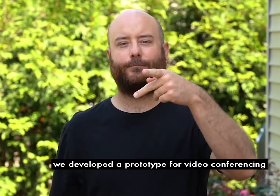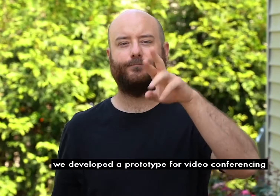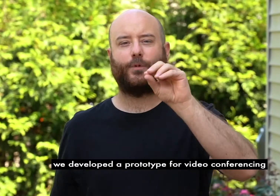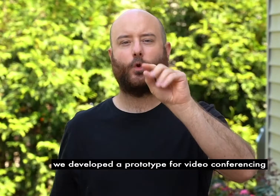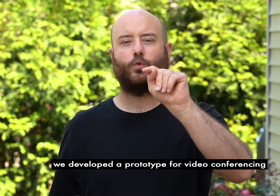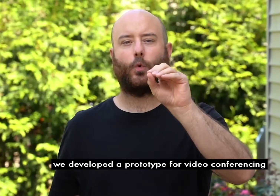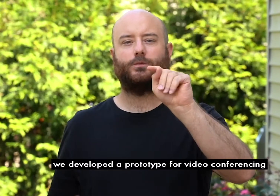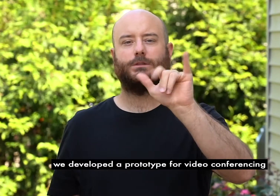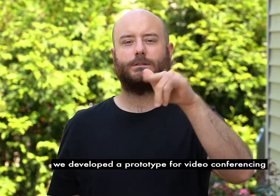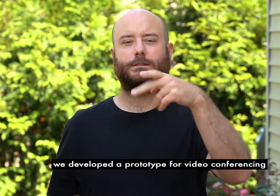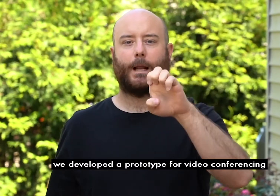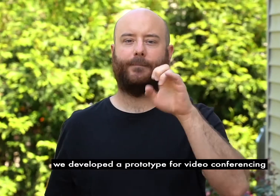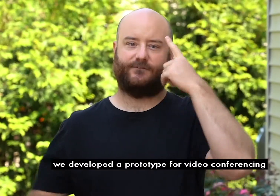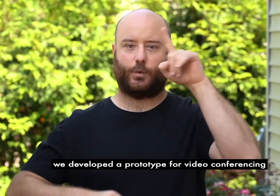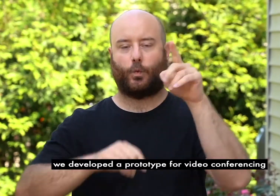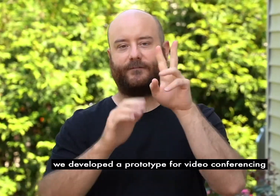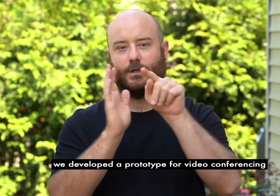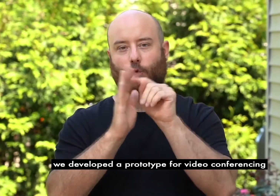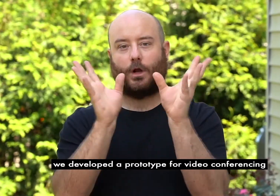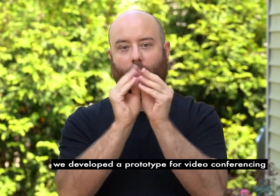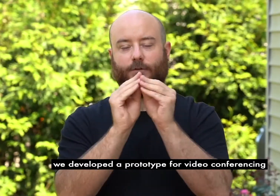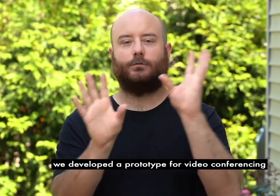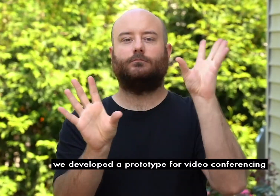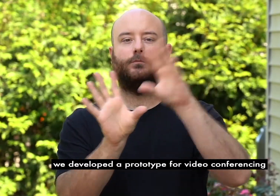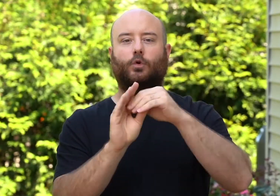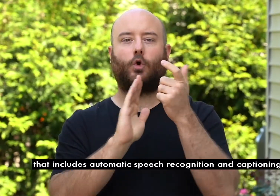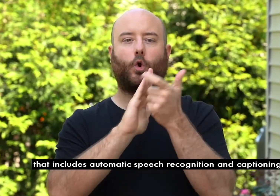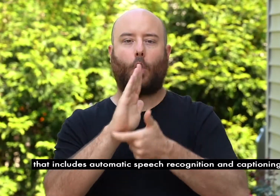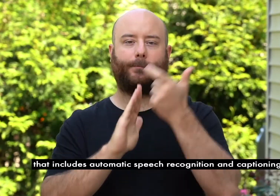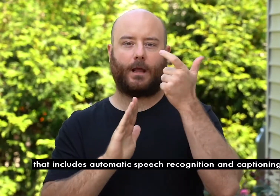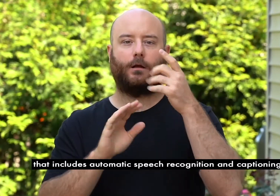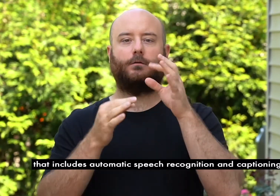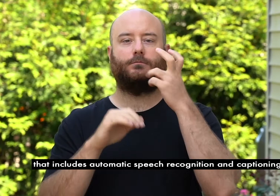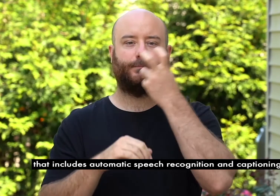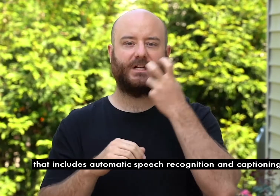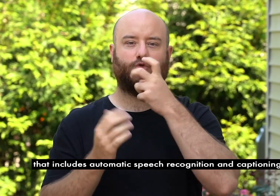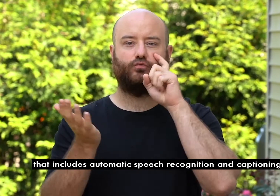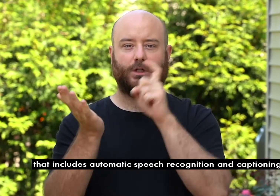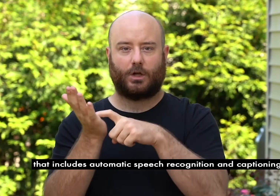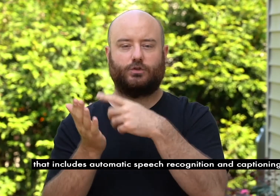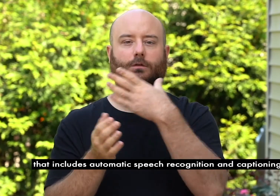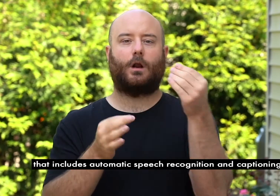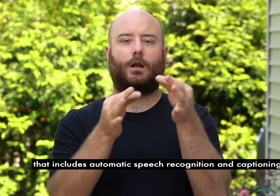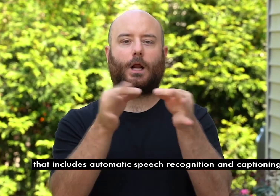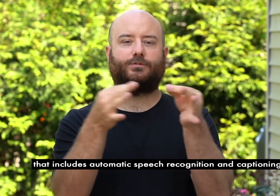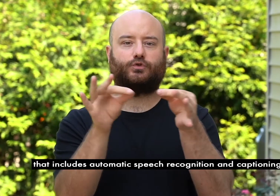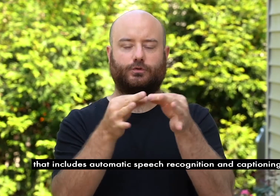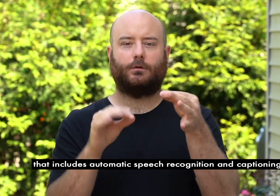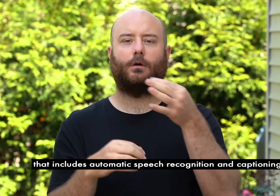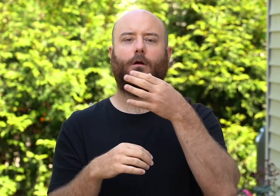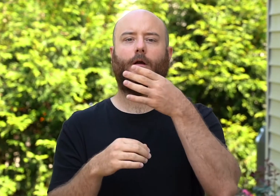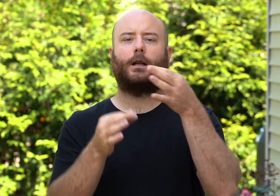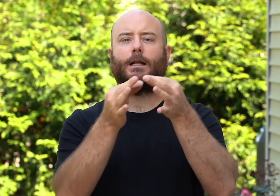developed a prototype for video conferencing that includes automatic speech recognition and